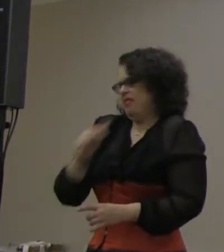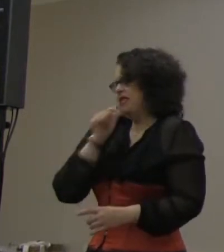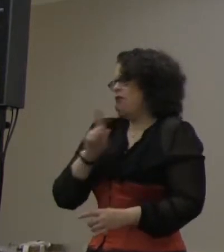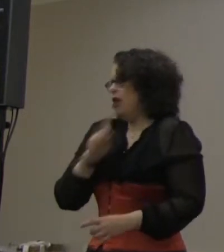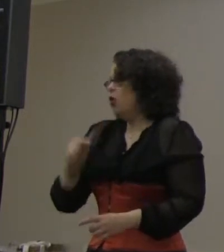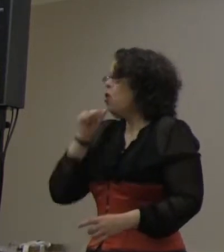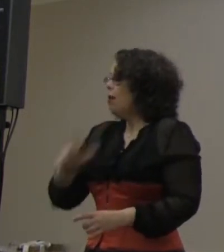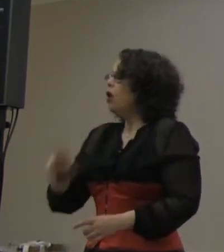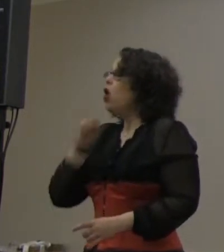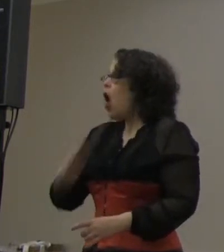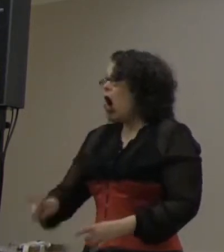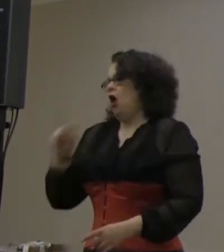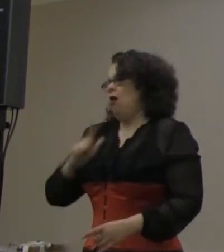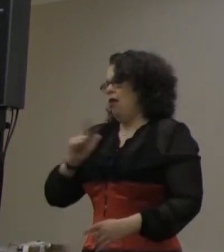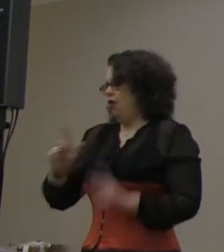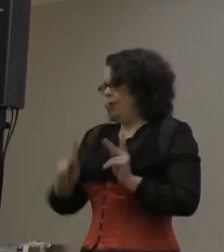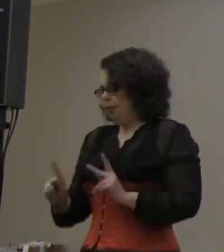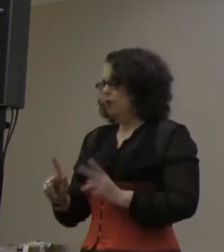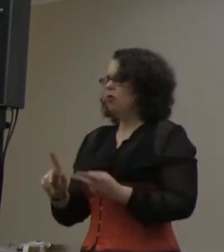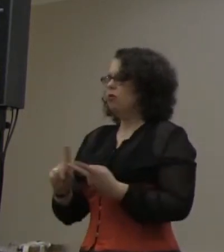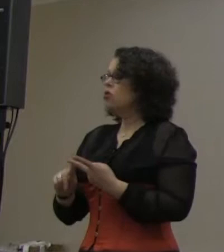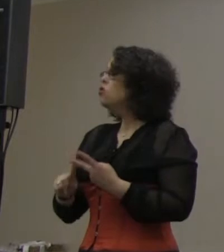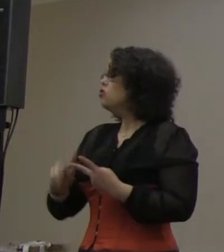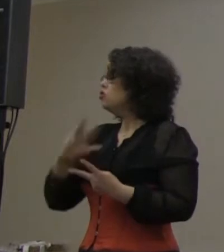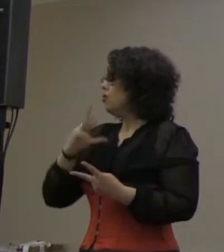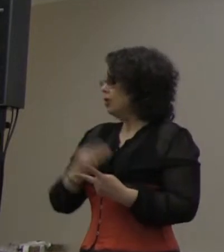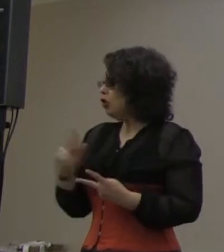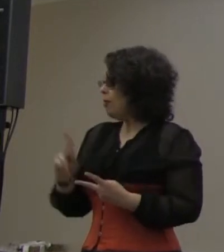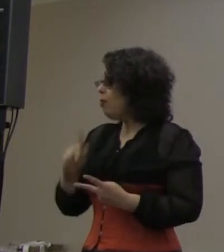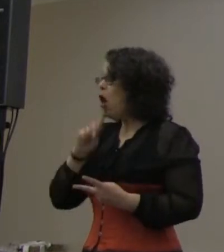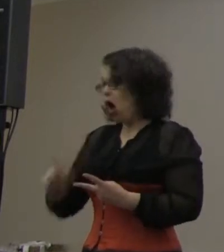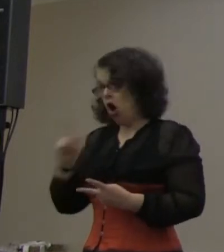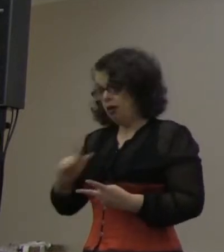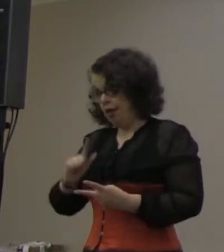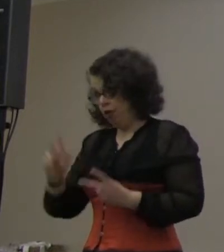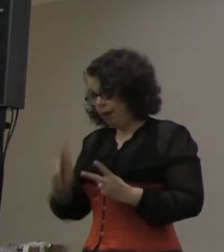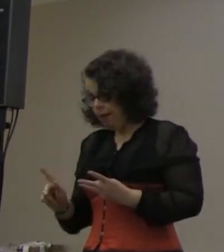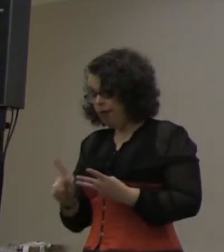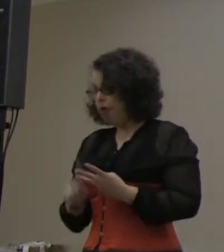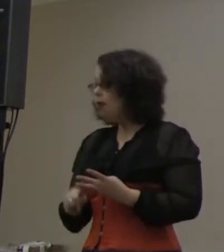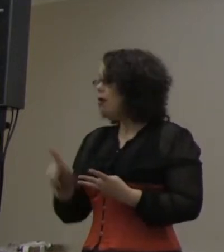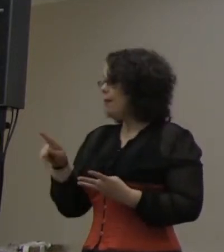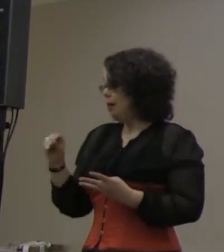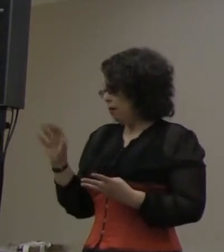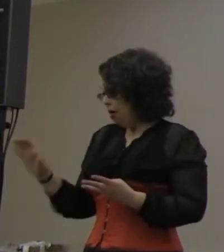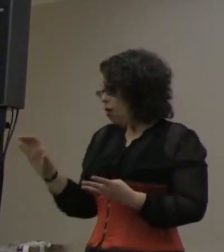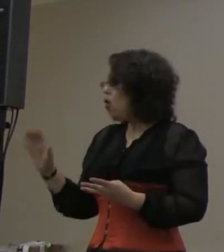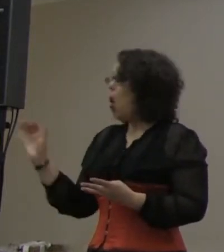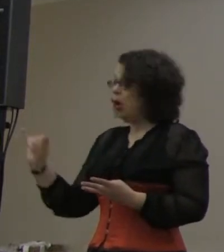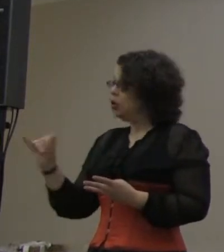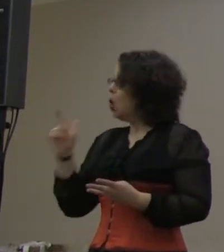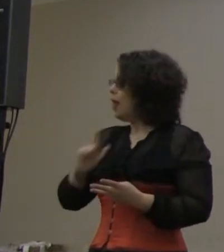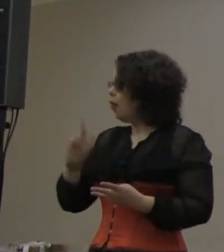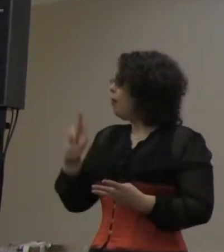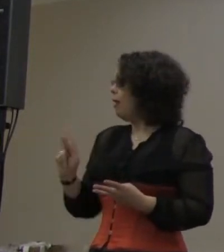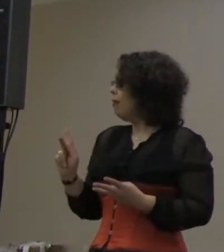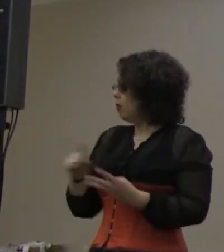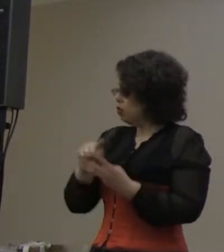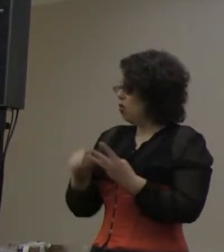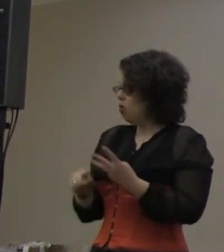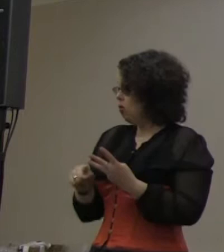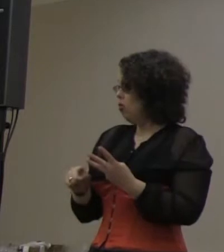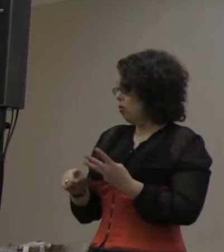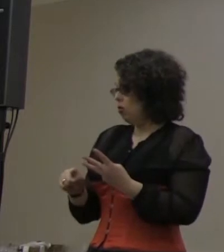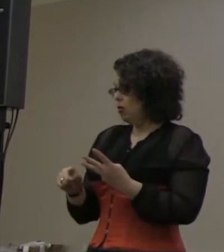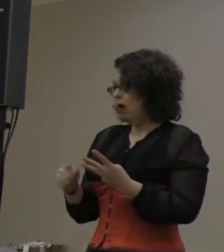leather people, and transgender people are leather people, and people of color are leather people. So please know